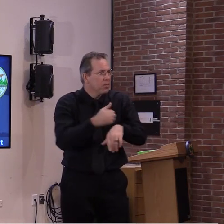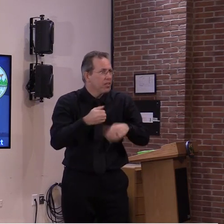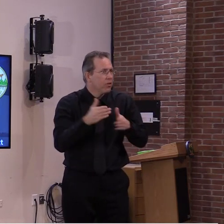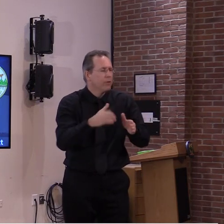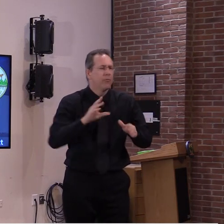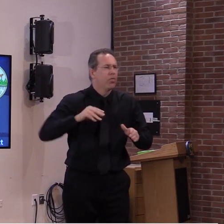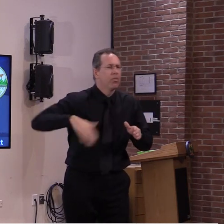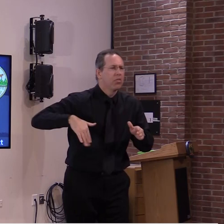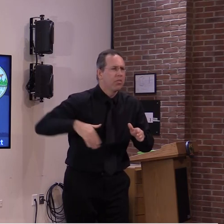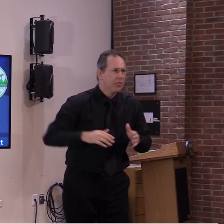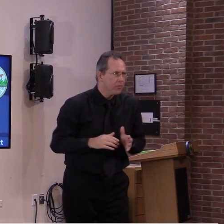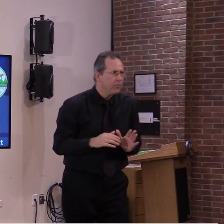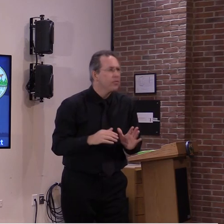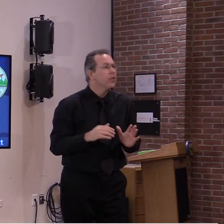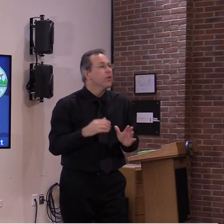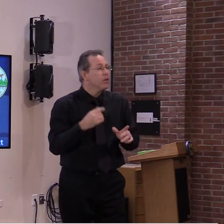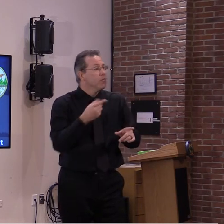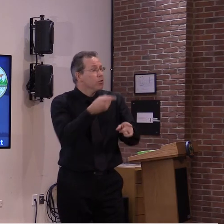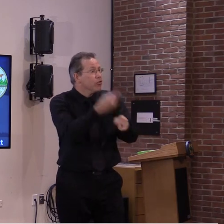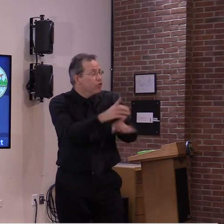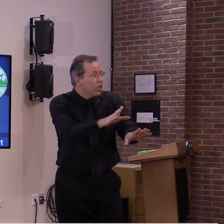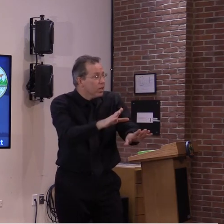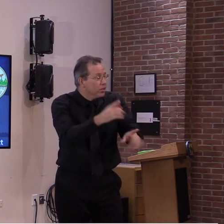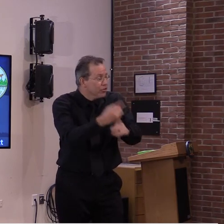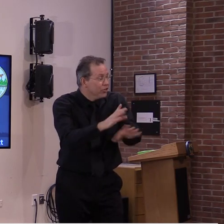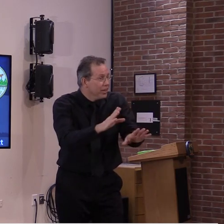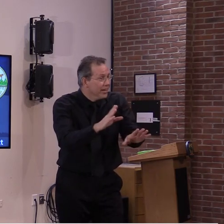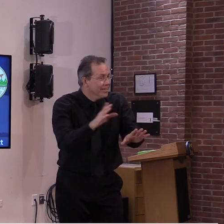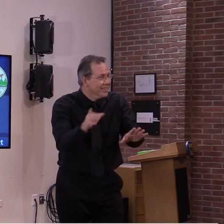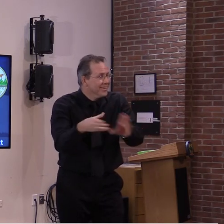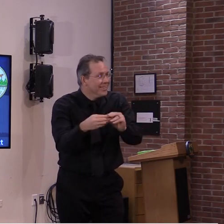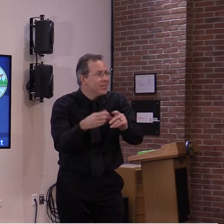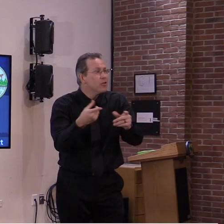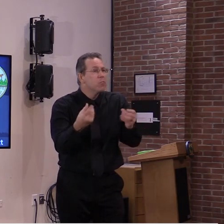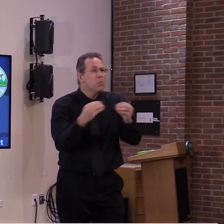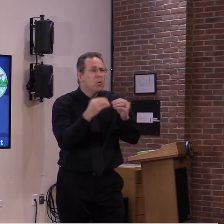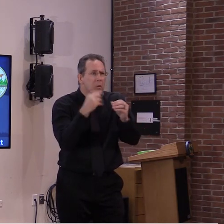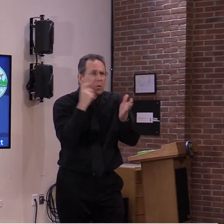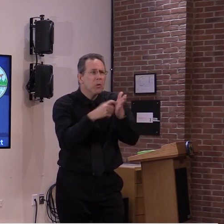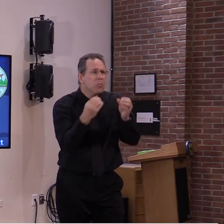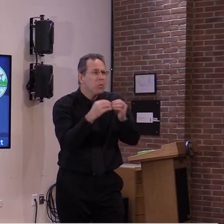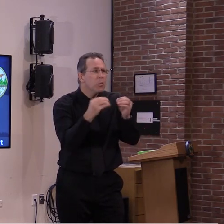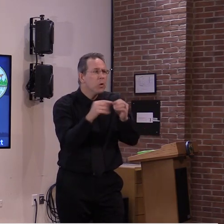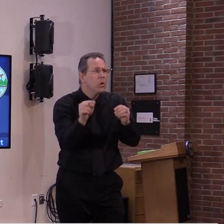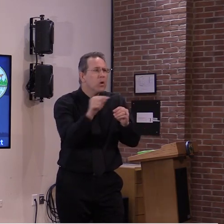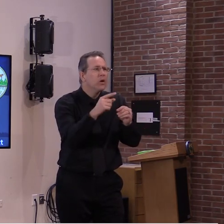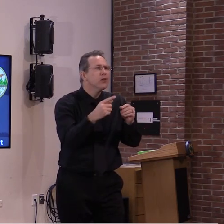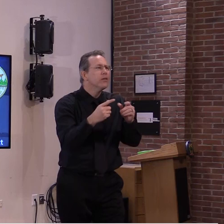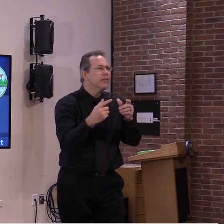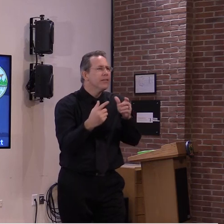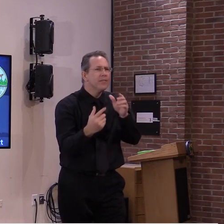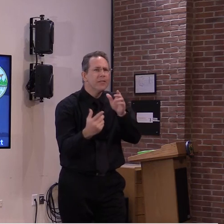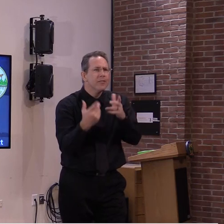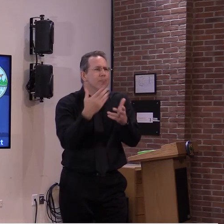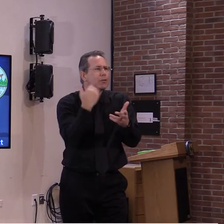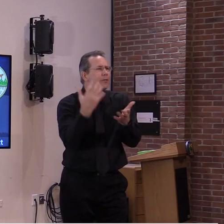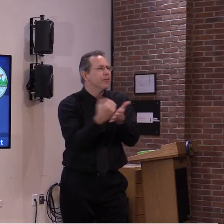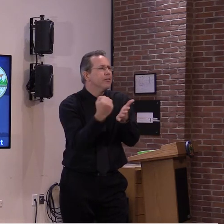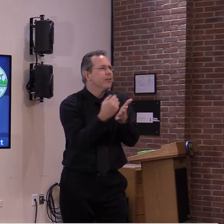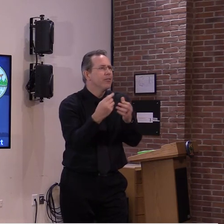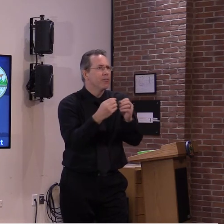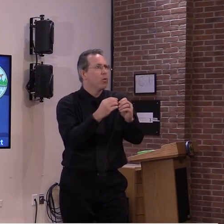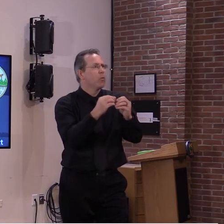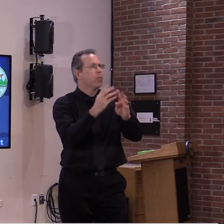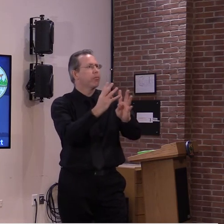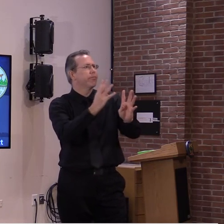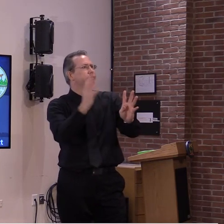But you're correct, you know, as we get into these larger facilities that are going to vaccinate larger numbers of people,